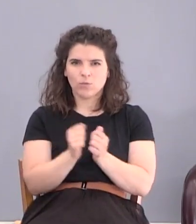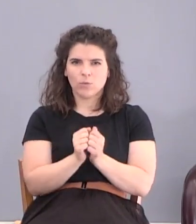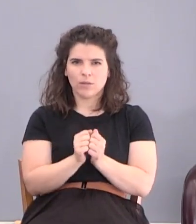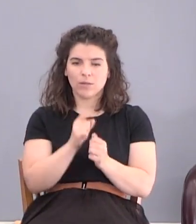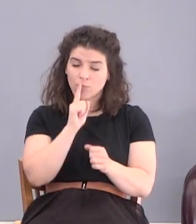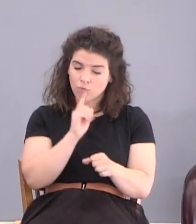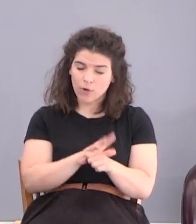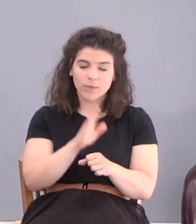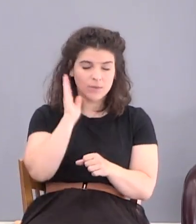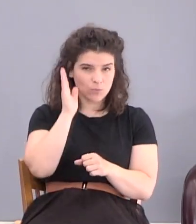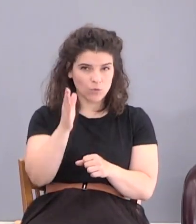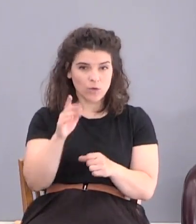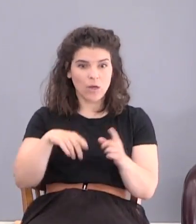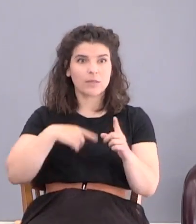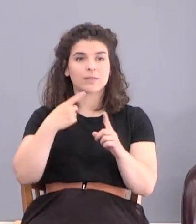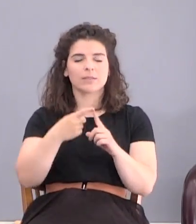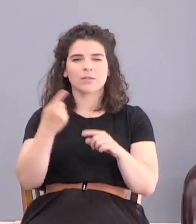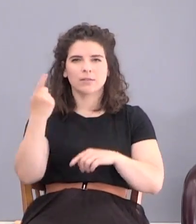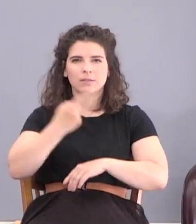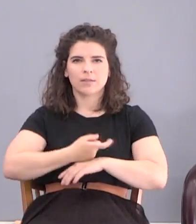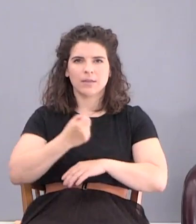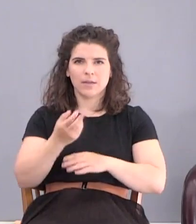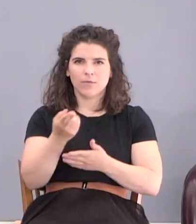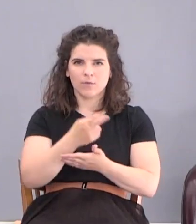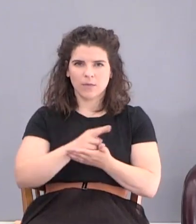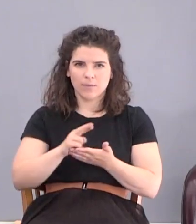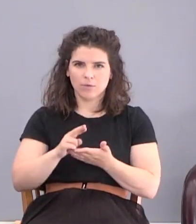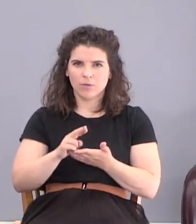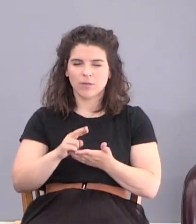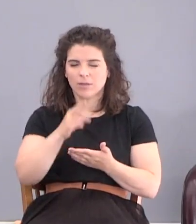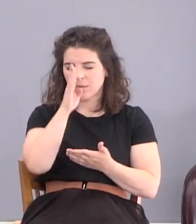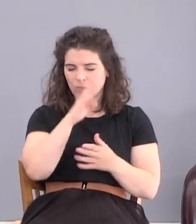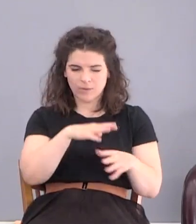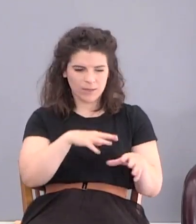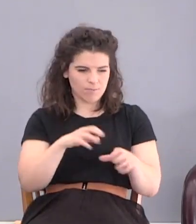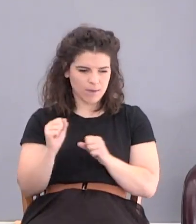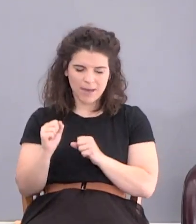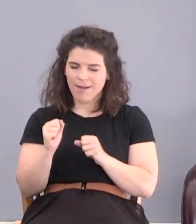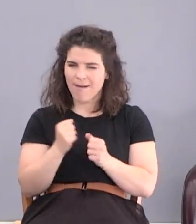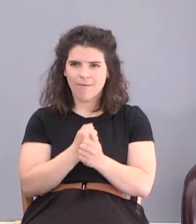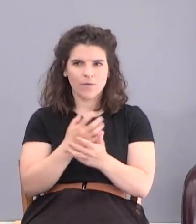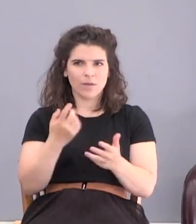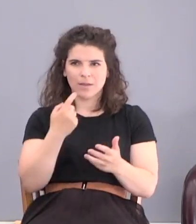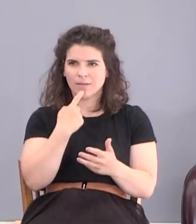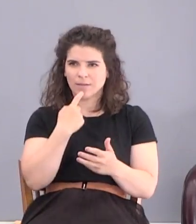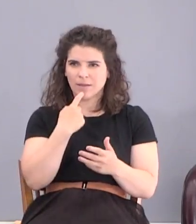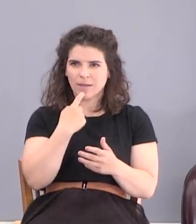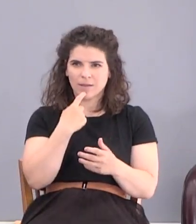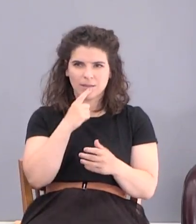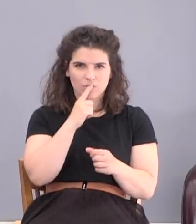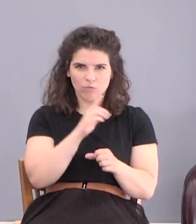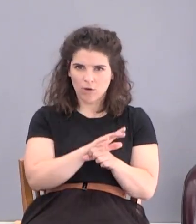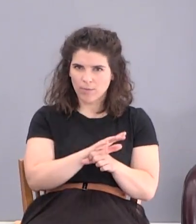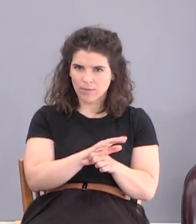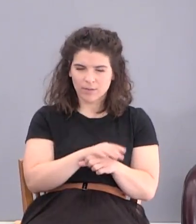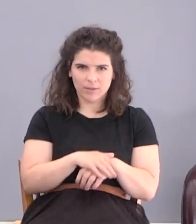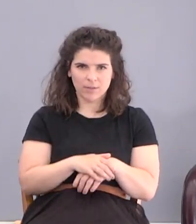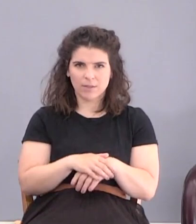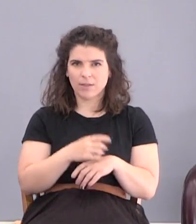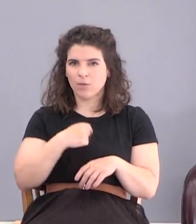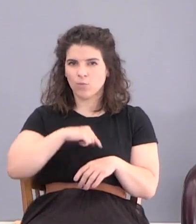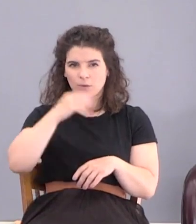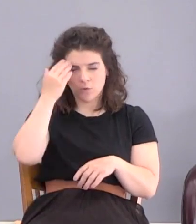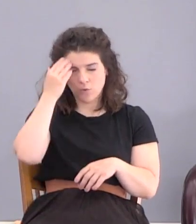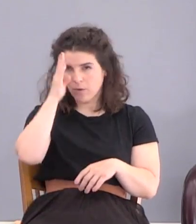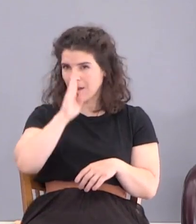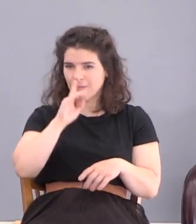he would seal you with until the day of redemption. God would have to take back everything he says and promises in the word. Now we know God cannot